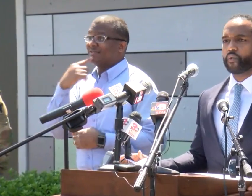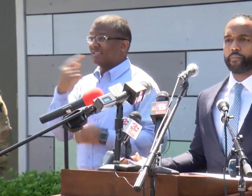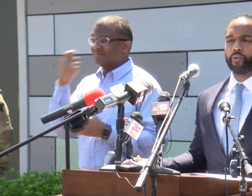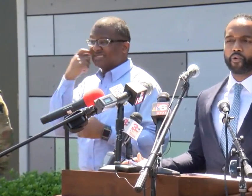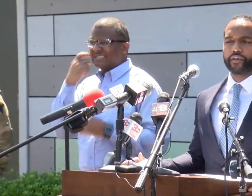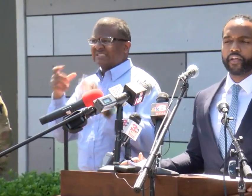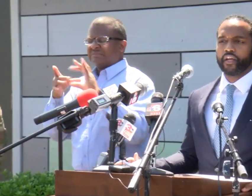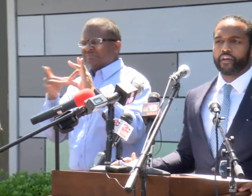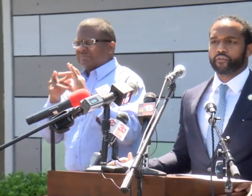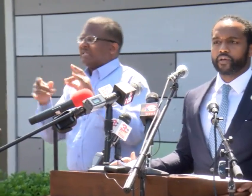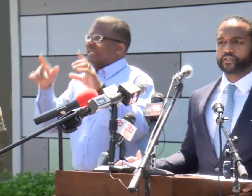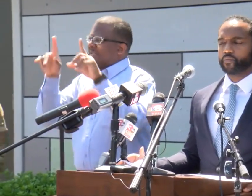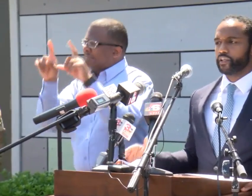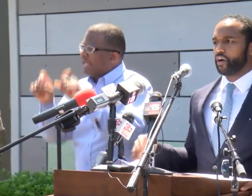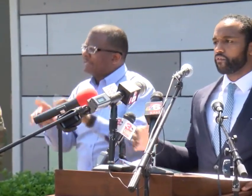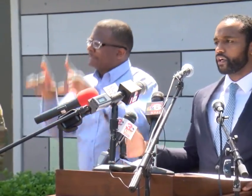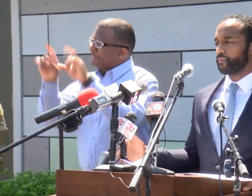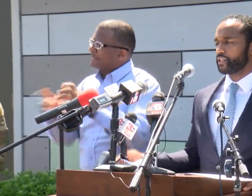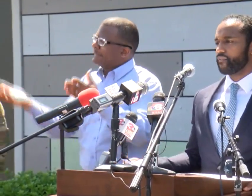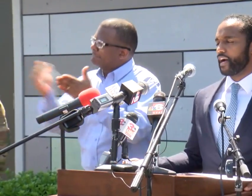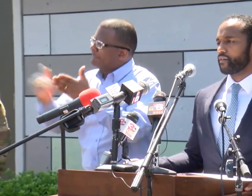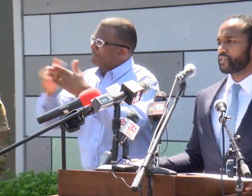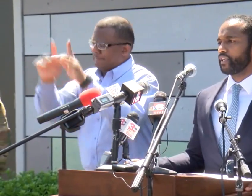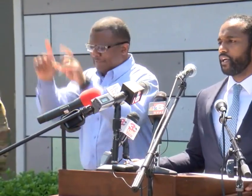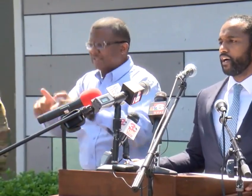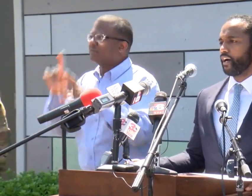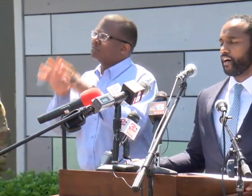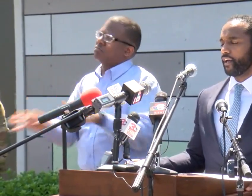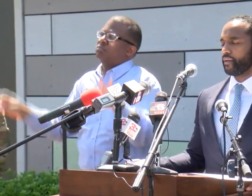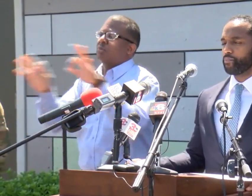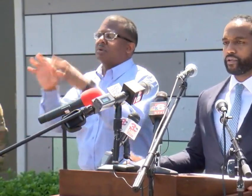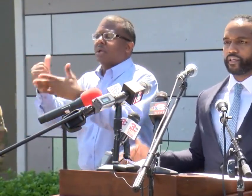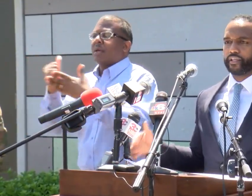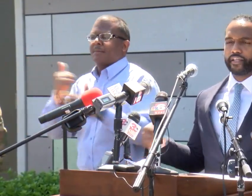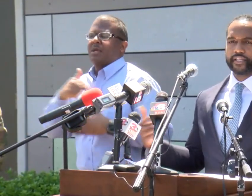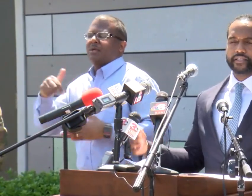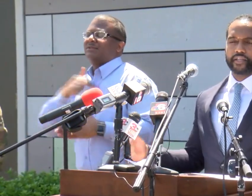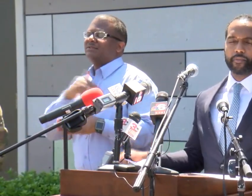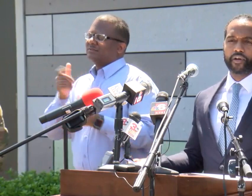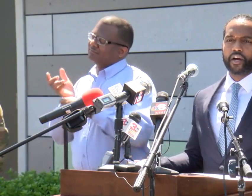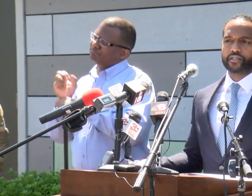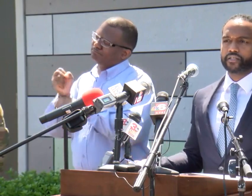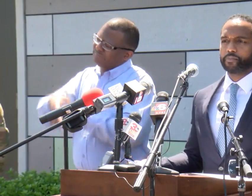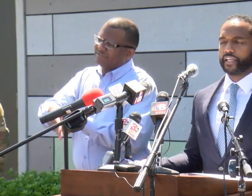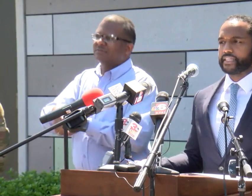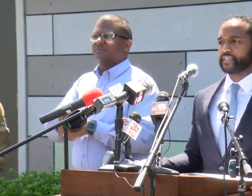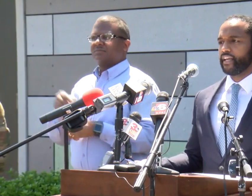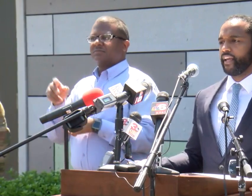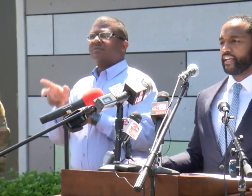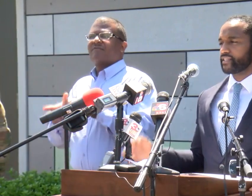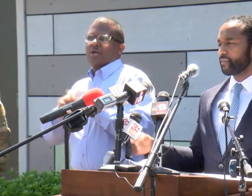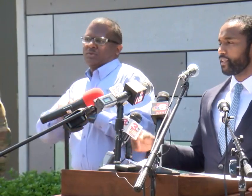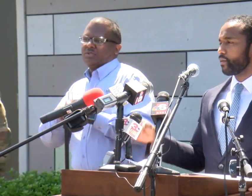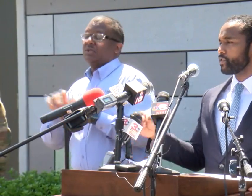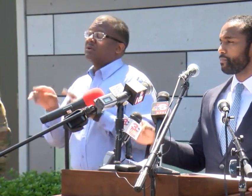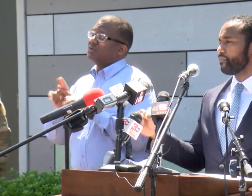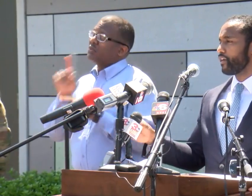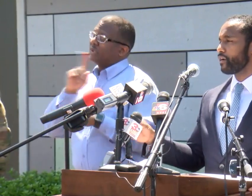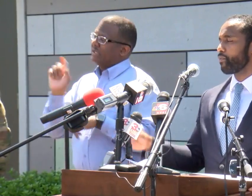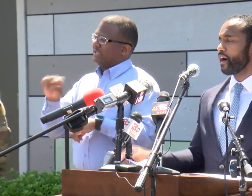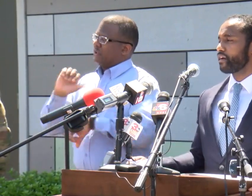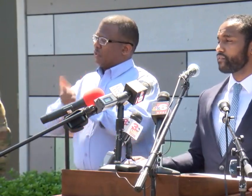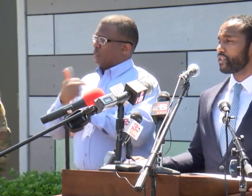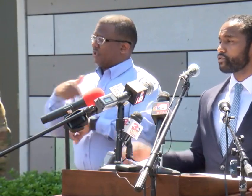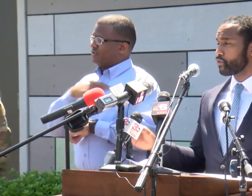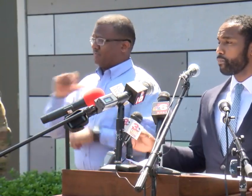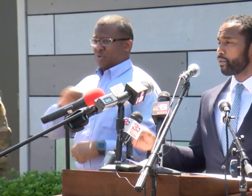is so important for us to really overcome this virus and put the necessary precautions in place. And it's something that we should be